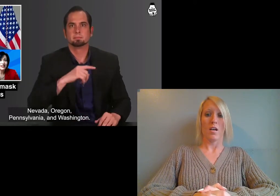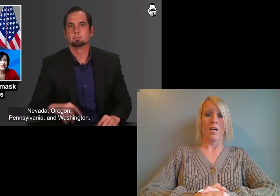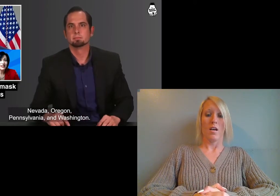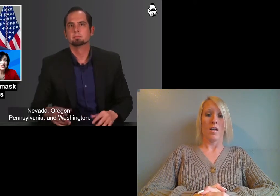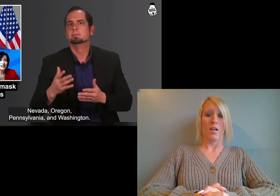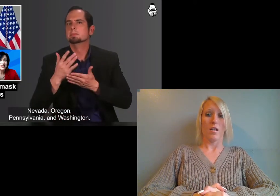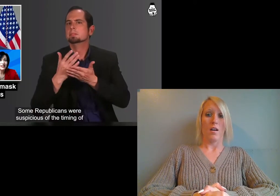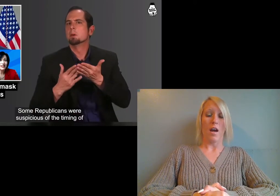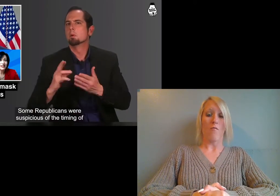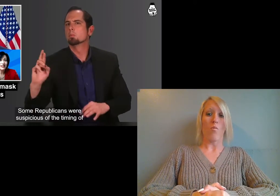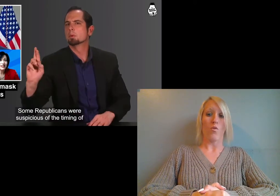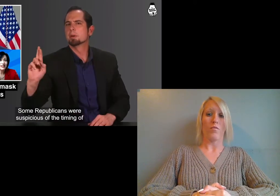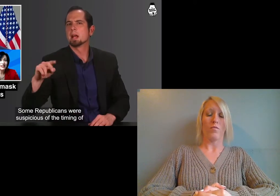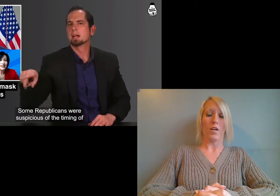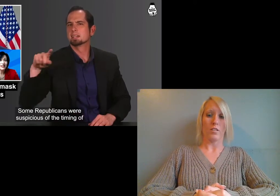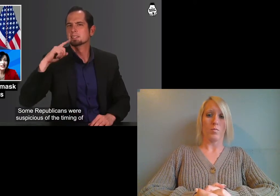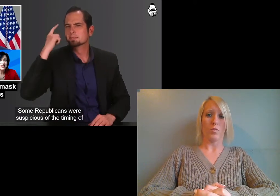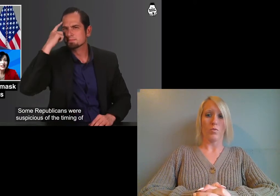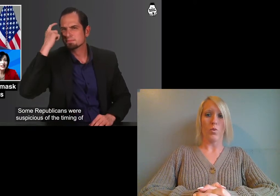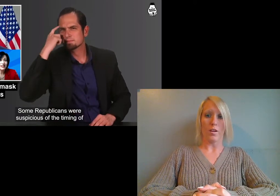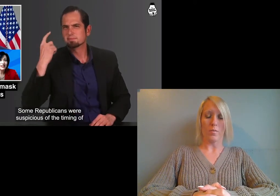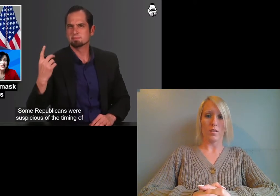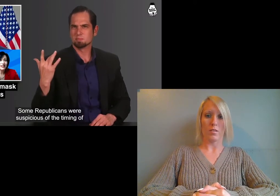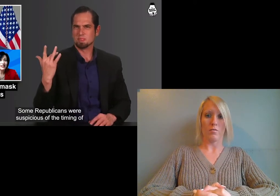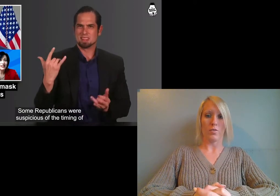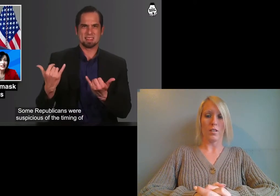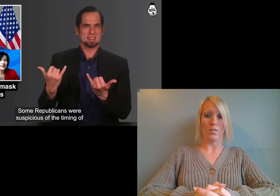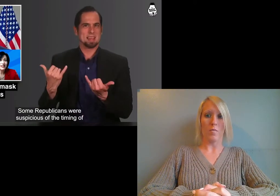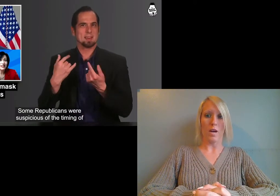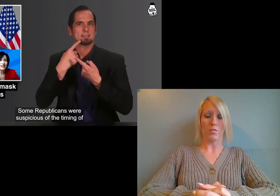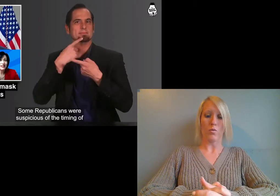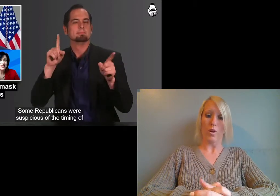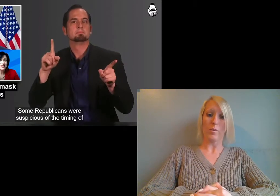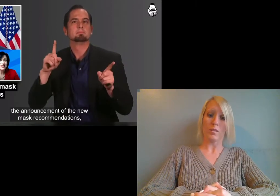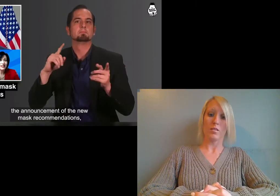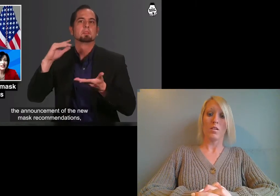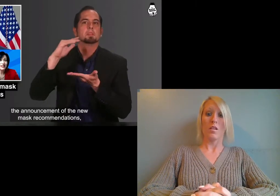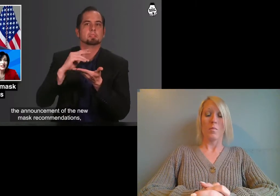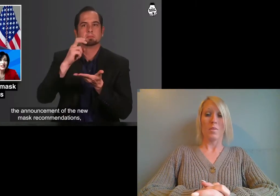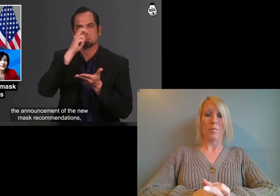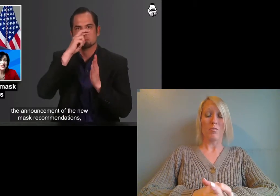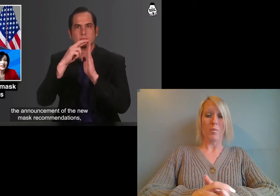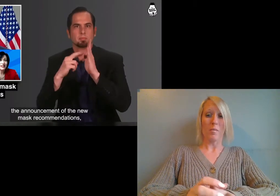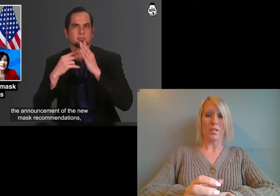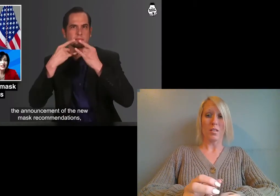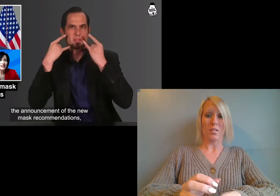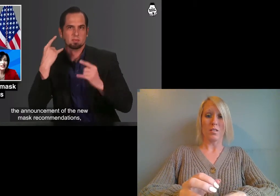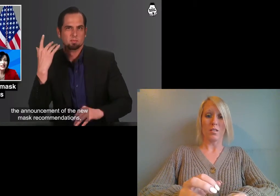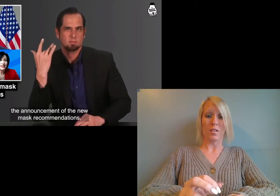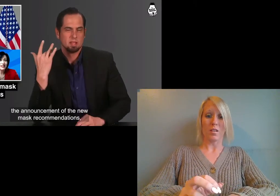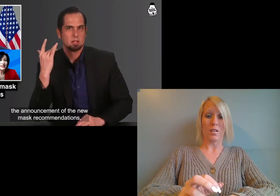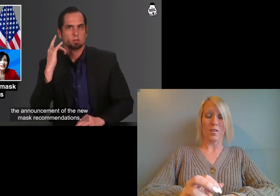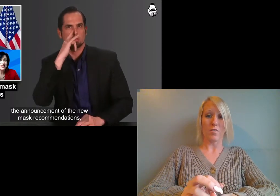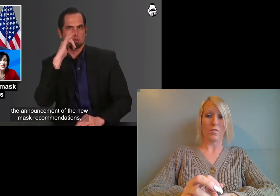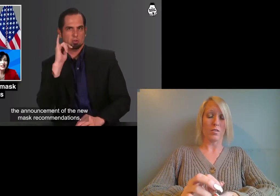states have more flexible requirements related to mask requirements. But some of the